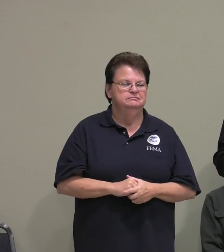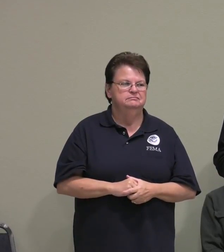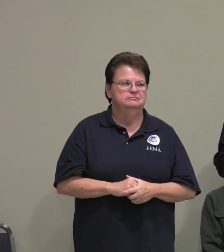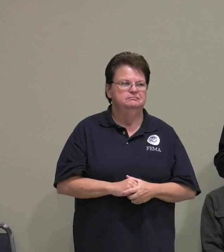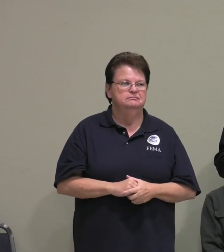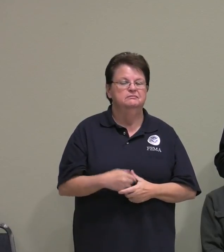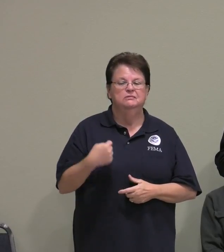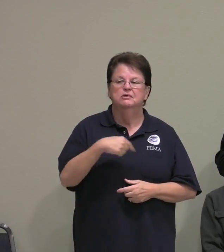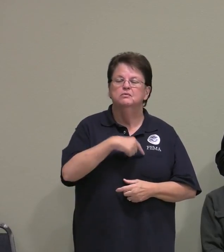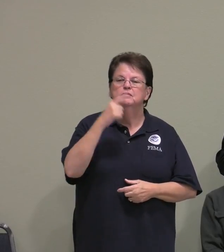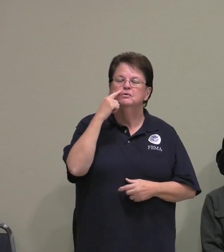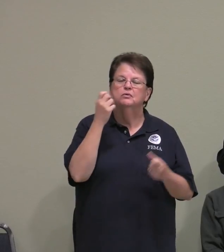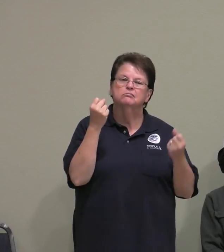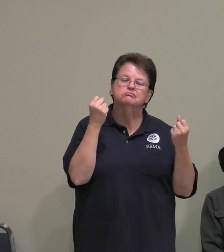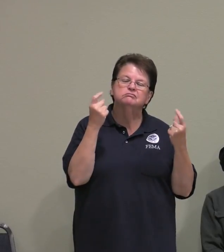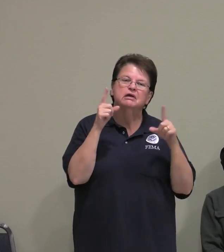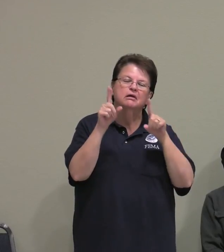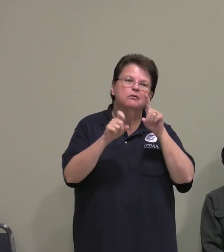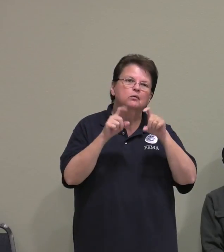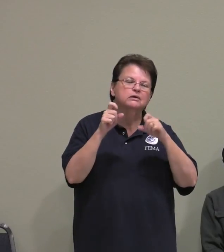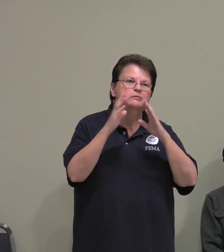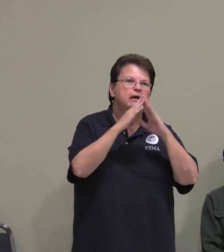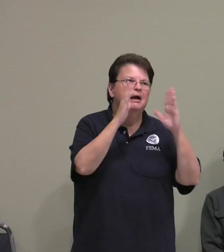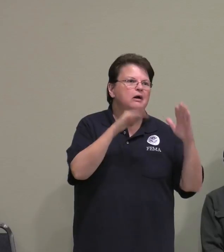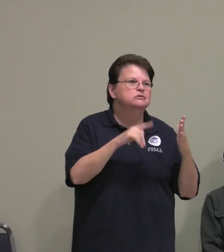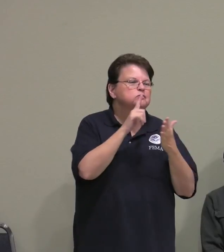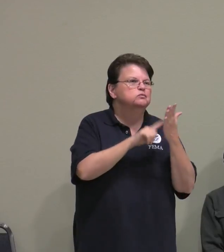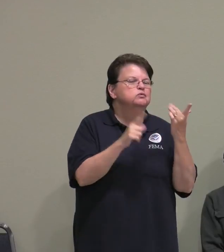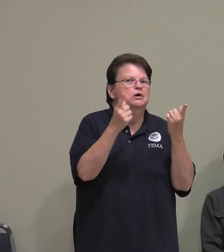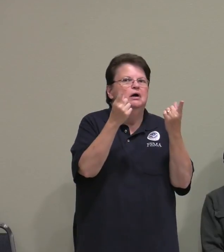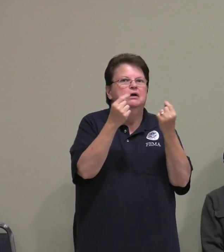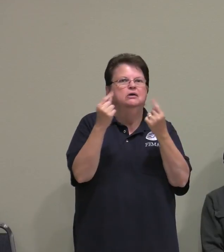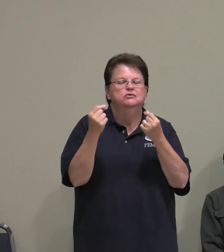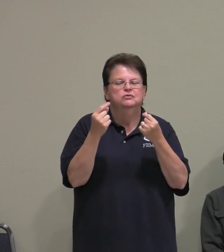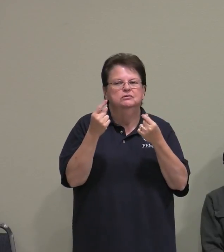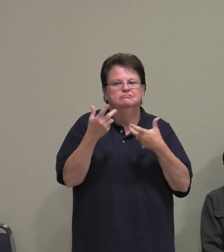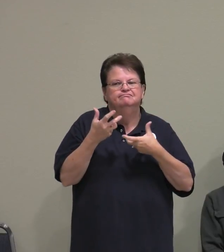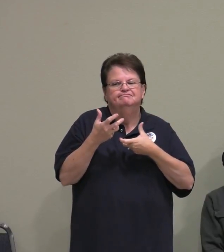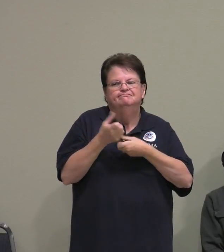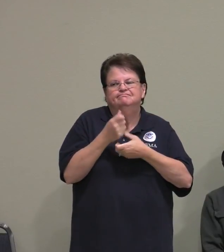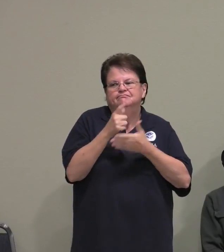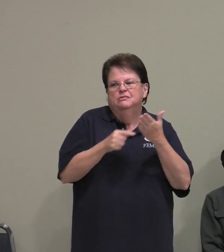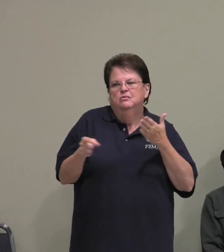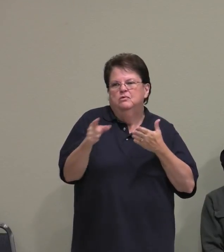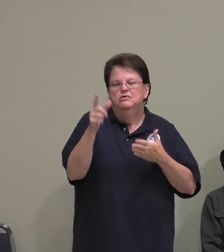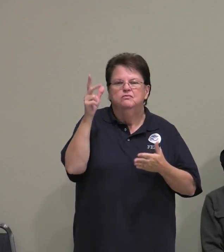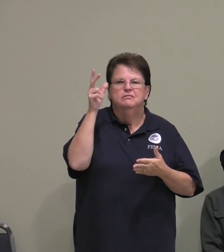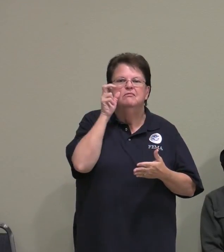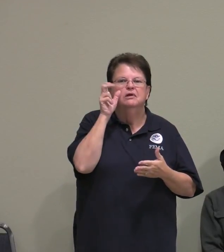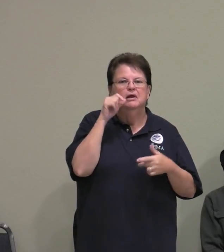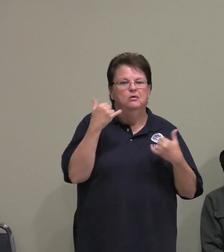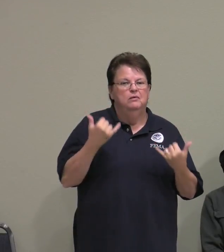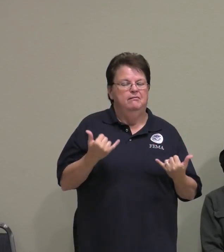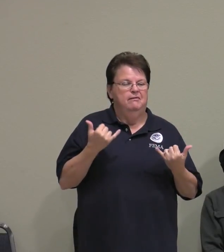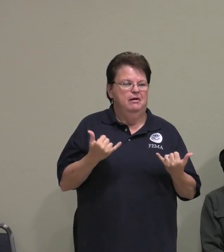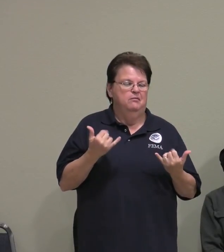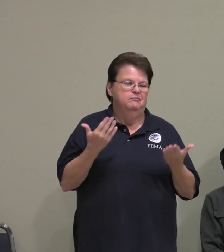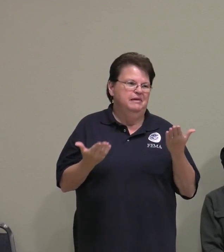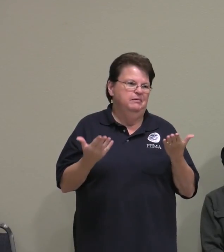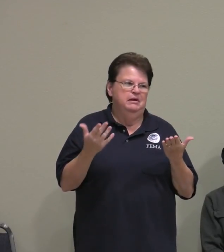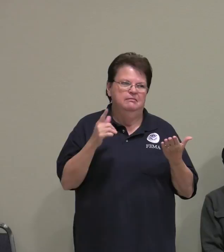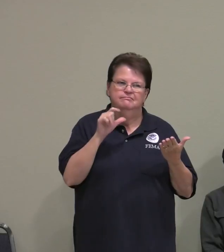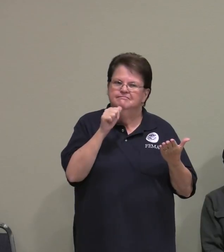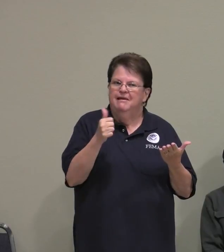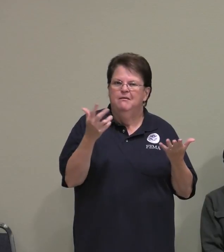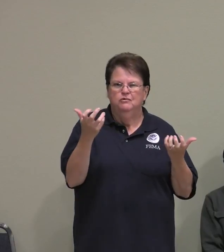So I know a lot of questions are about housing, and what are we going to do about housing. So I'm going to give you really what you need to hear at this point, maybe not what you